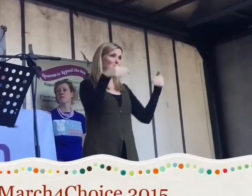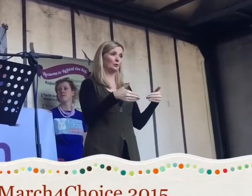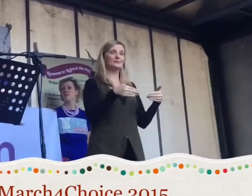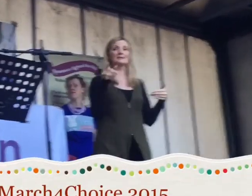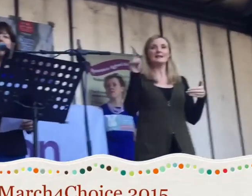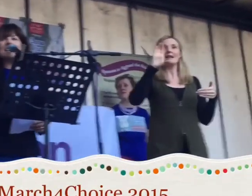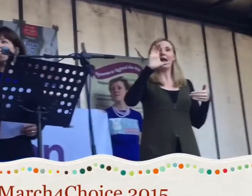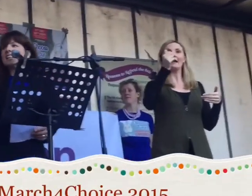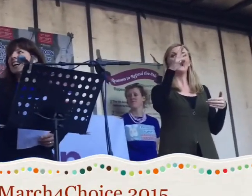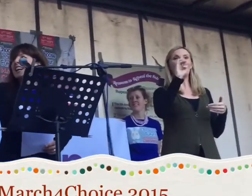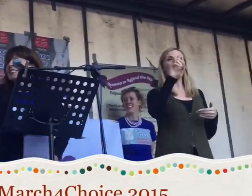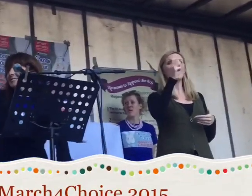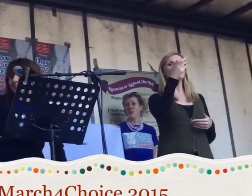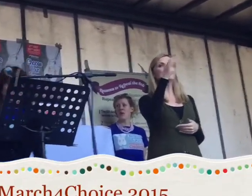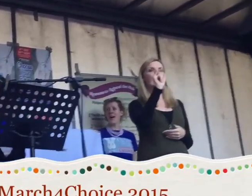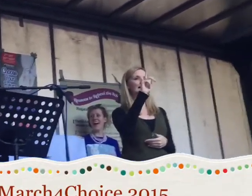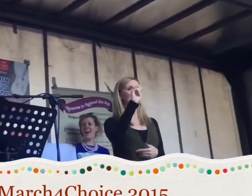Here she is, Clare Daly TV.